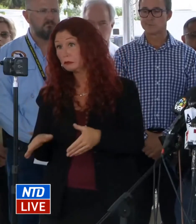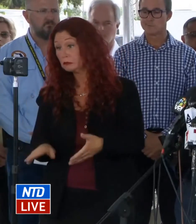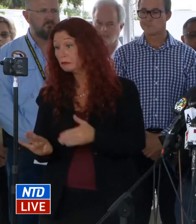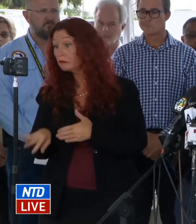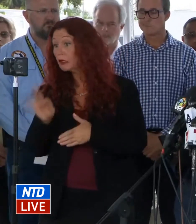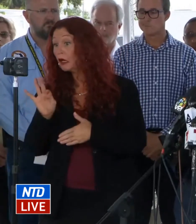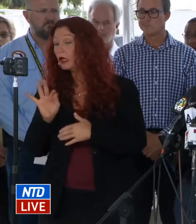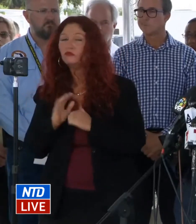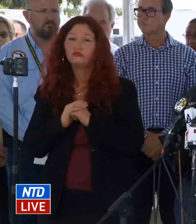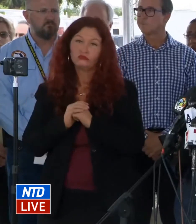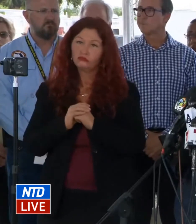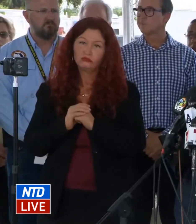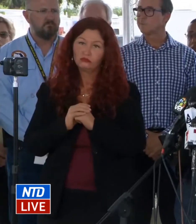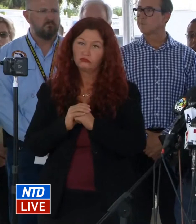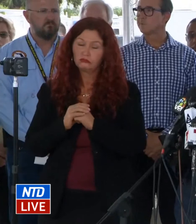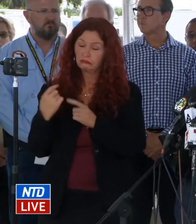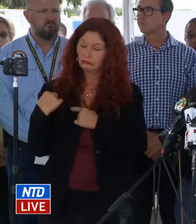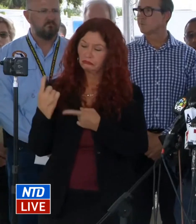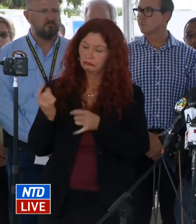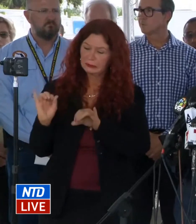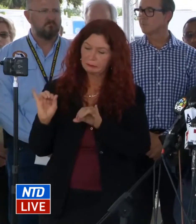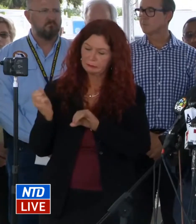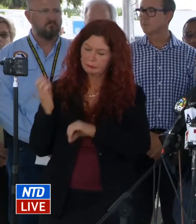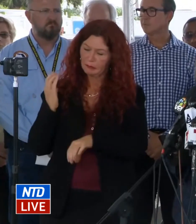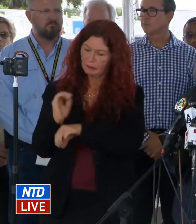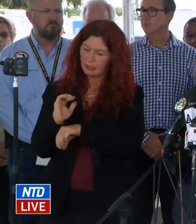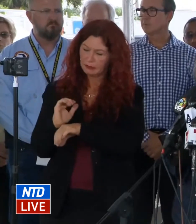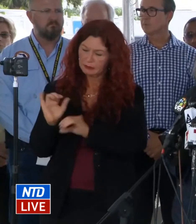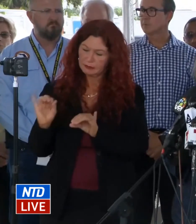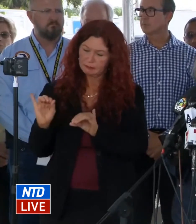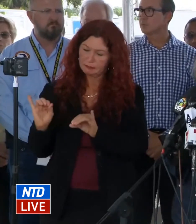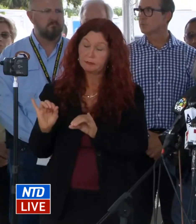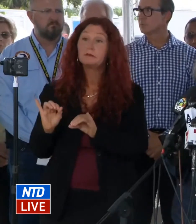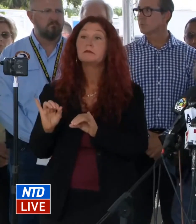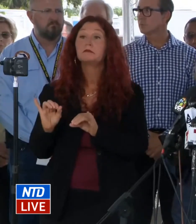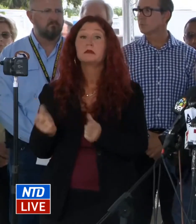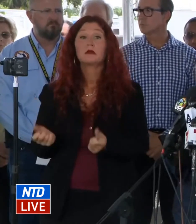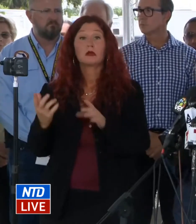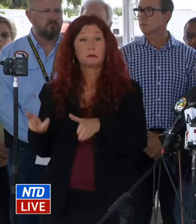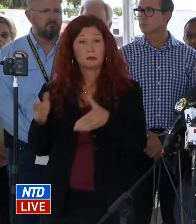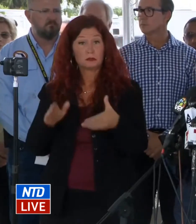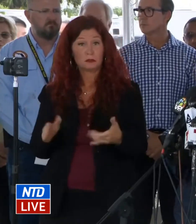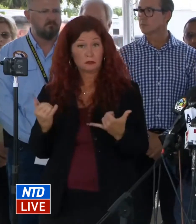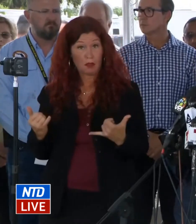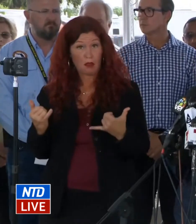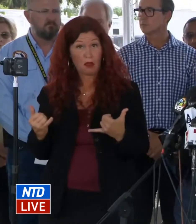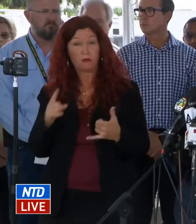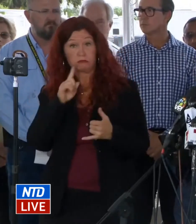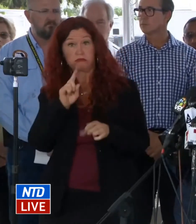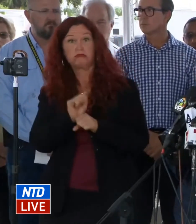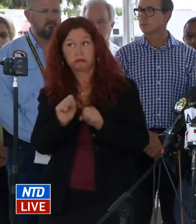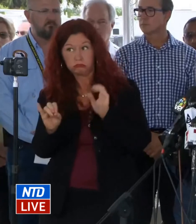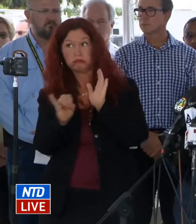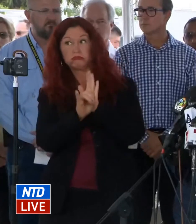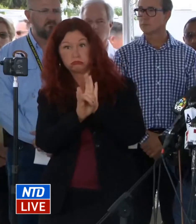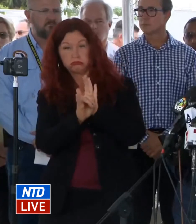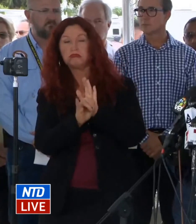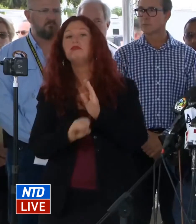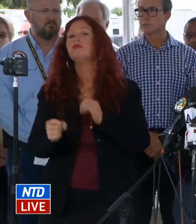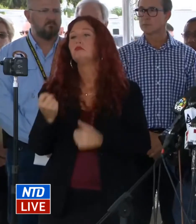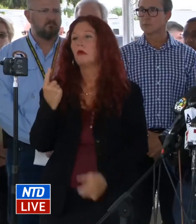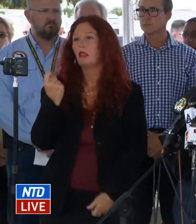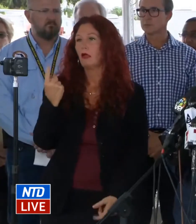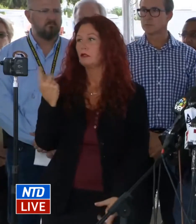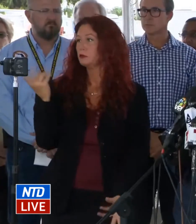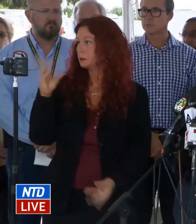but we have been able to notify each of the 11 families who have lost their loved ones. This is